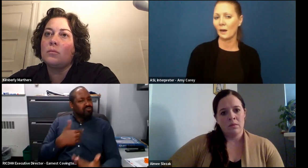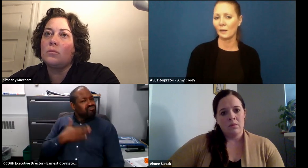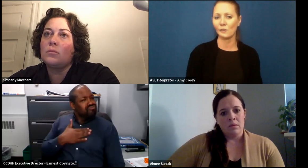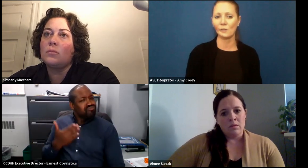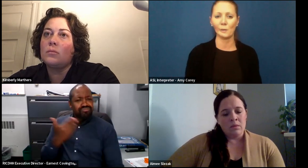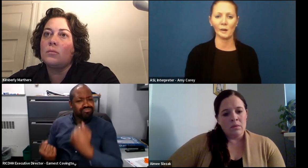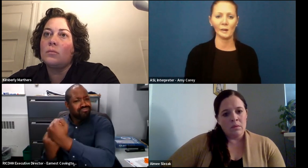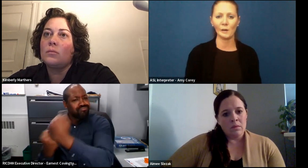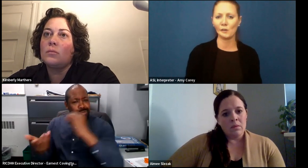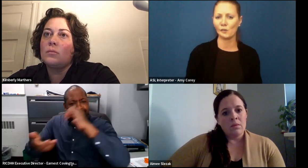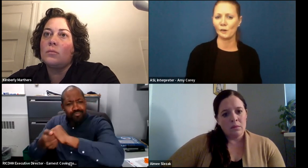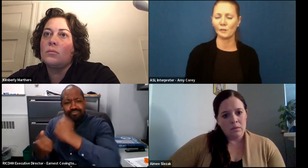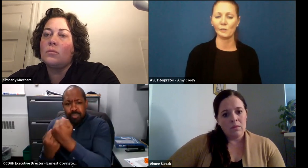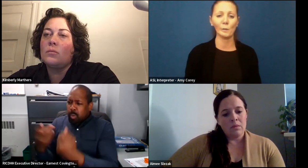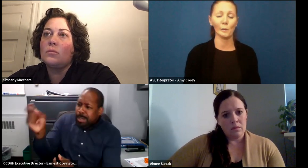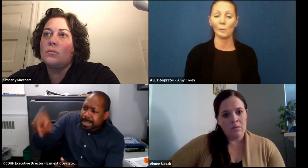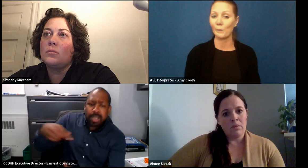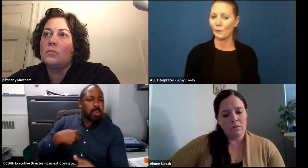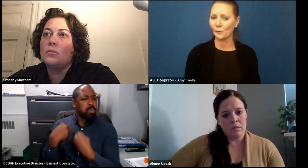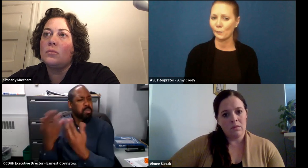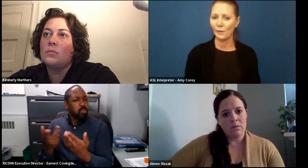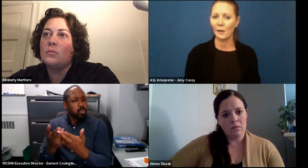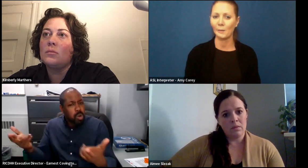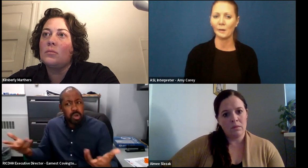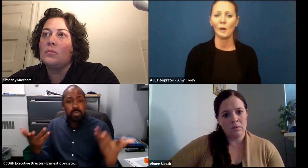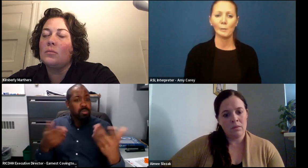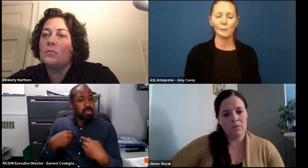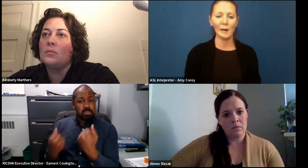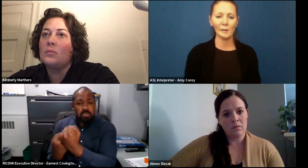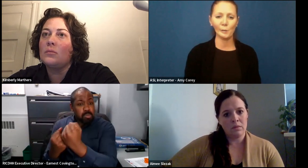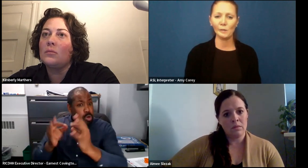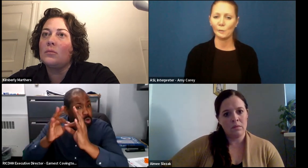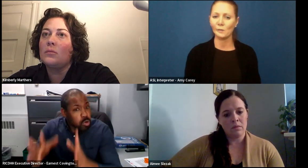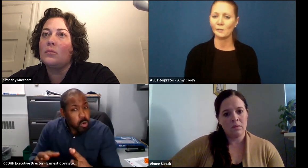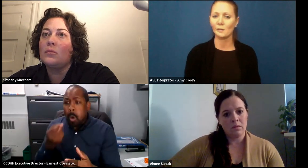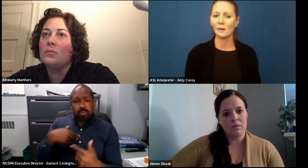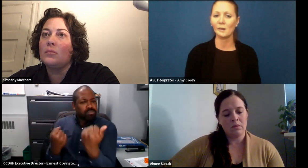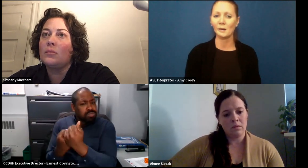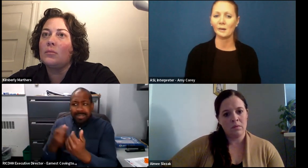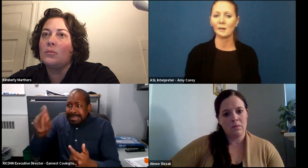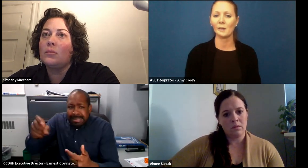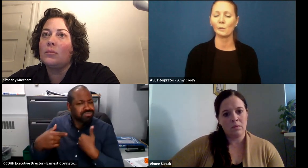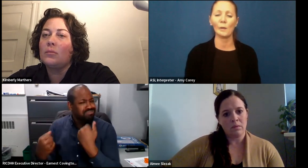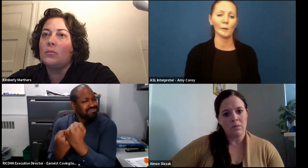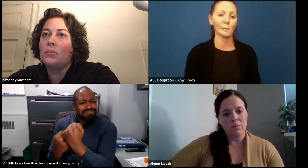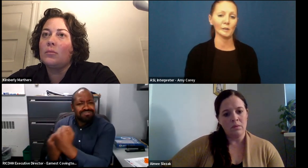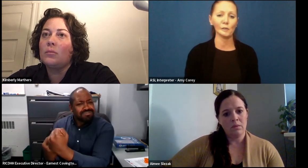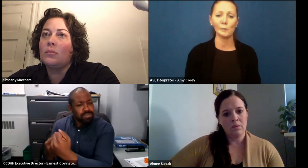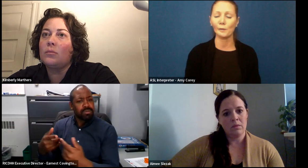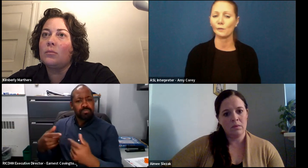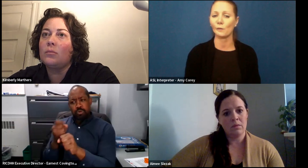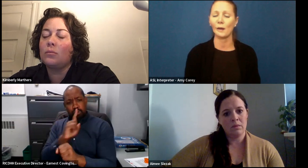Island College, and they were kind of unsure. And so we partnered with them and provided the resources that they needed, and whether it